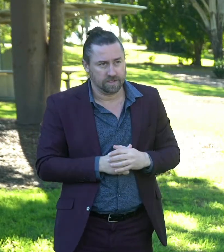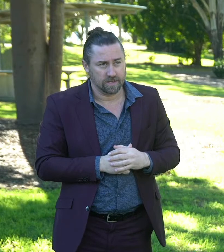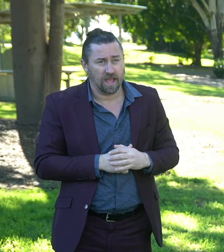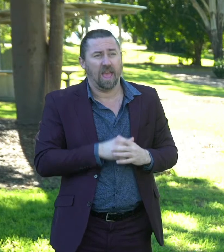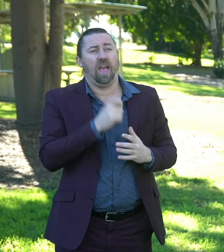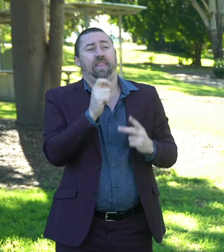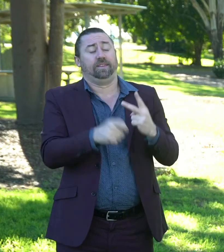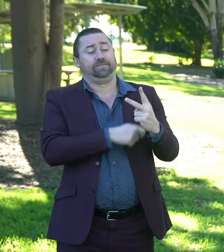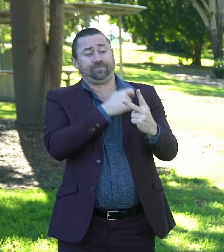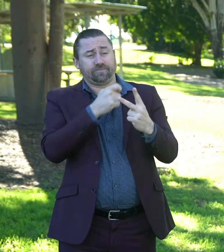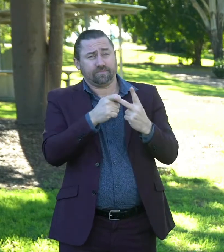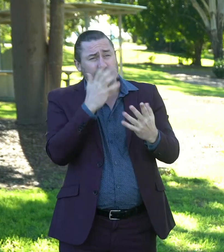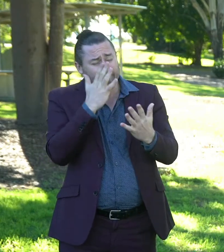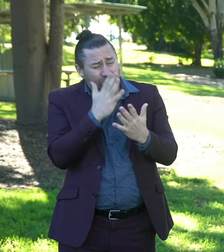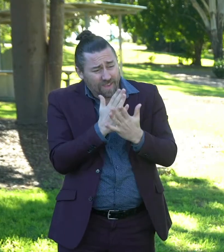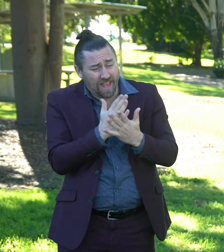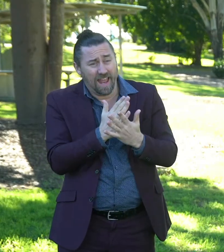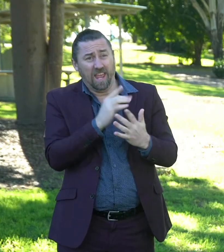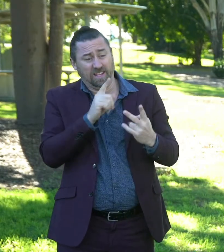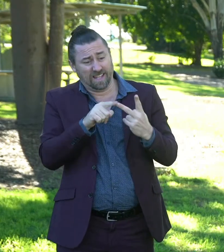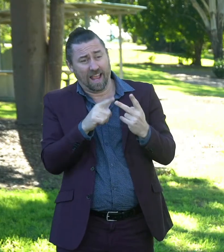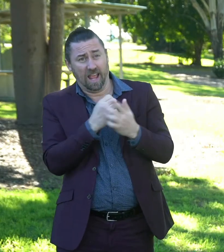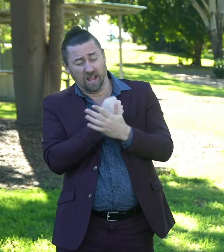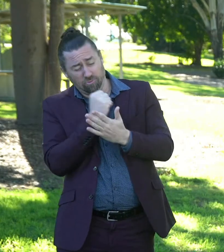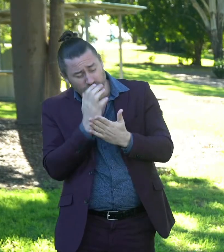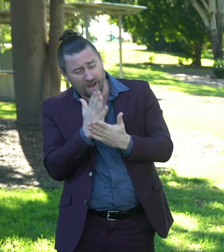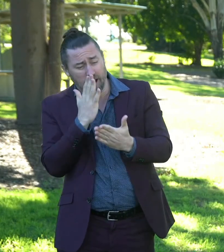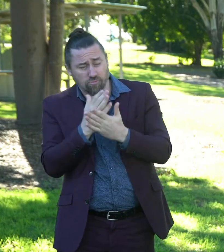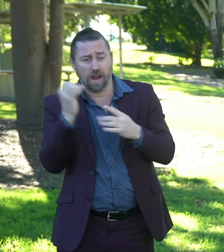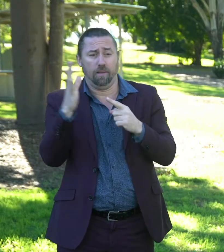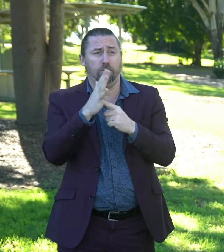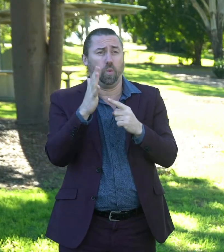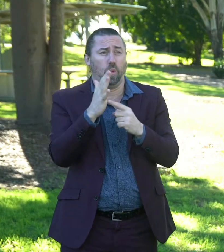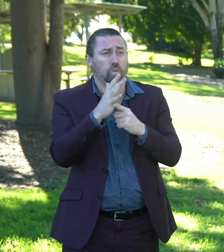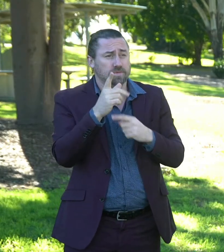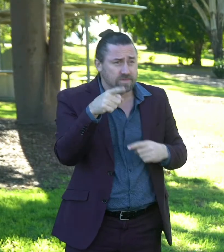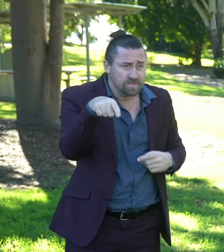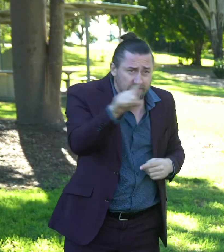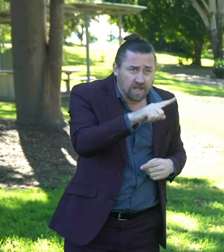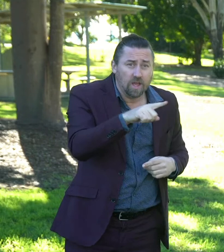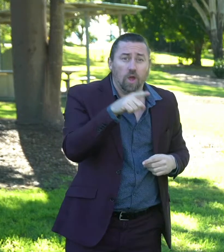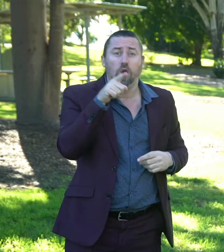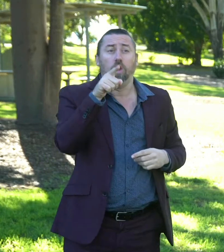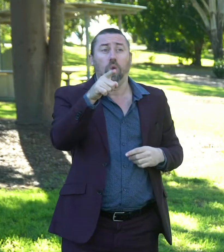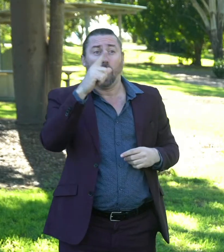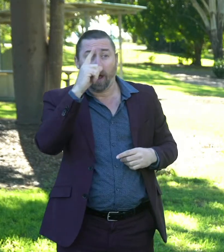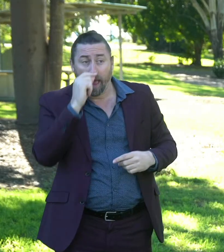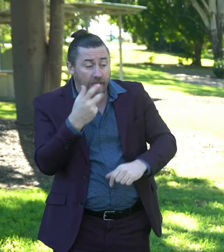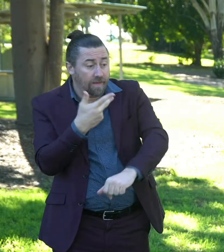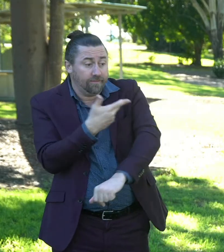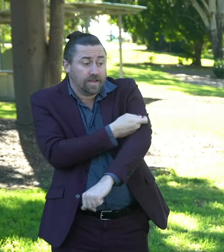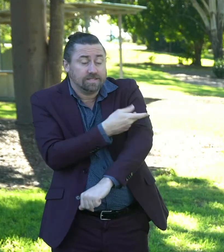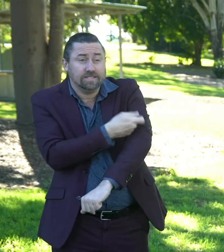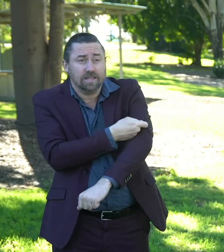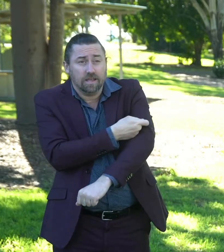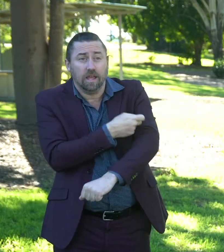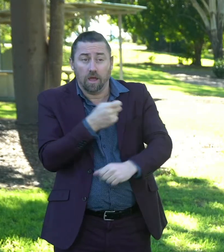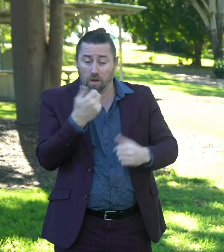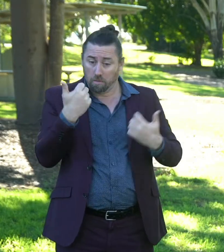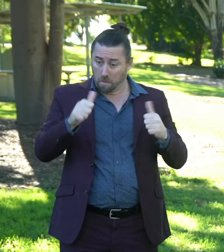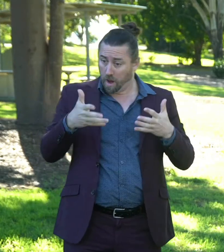absolutely essential thing I ask every single Queenslander, when you become eligible for the vaccine,